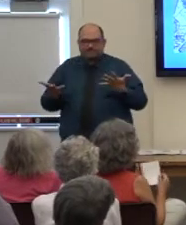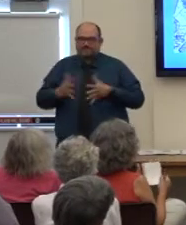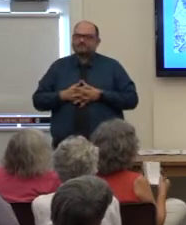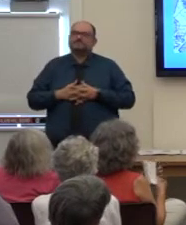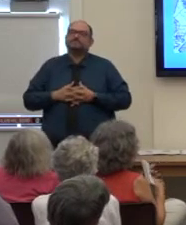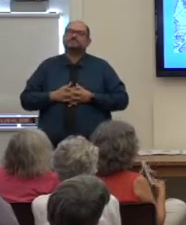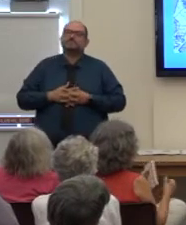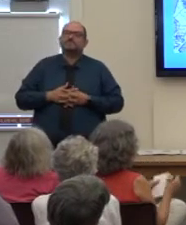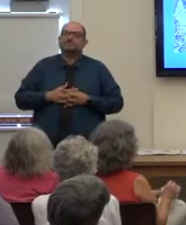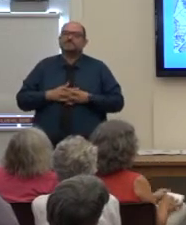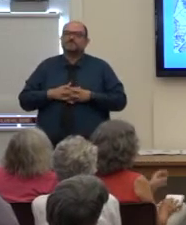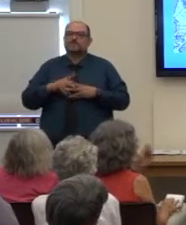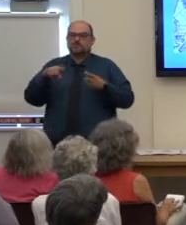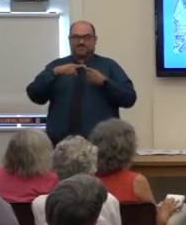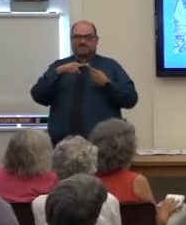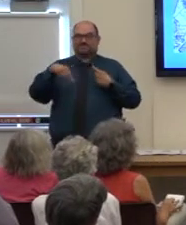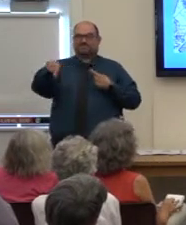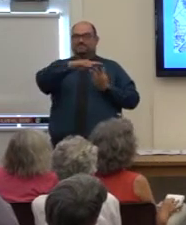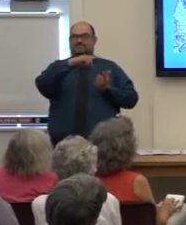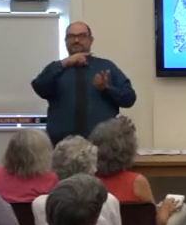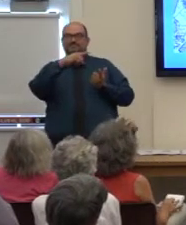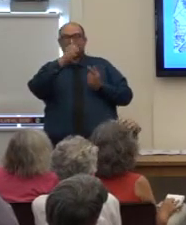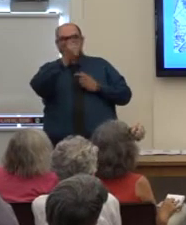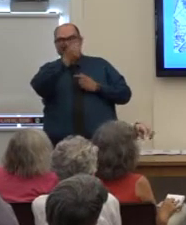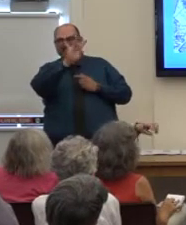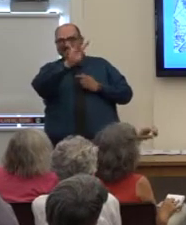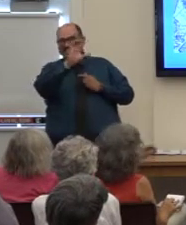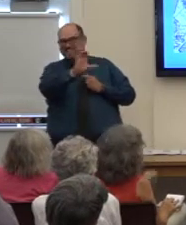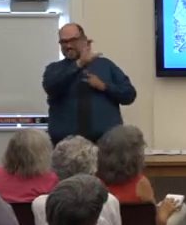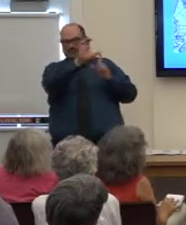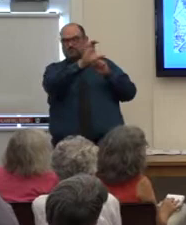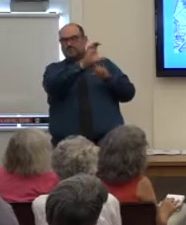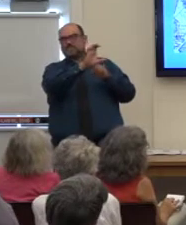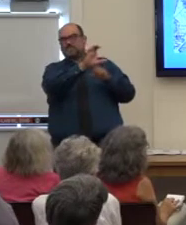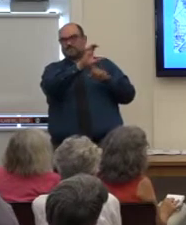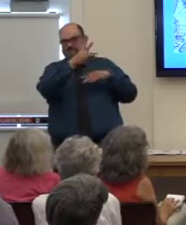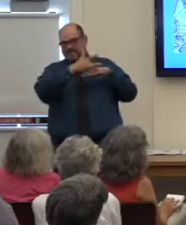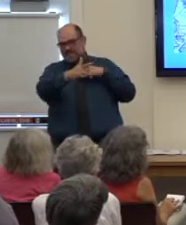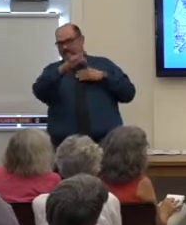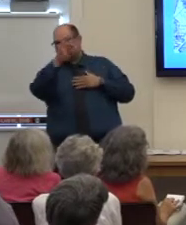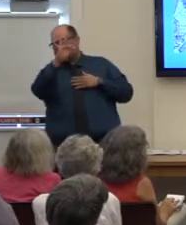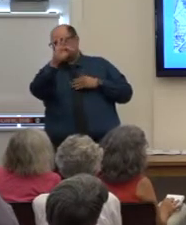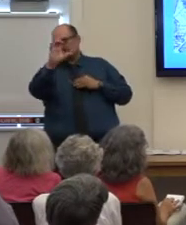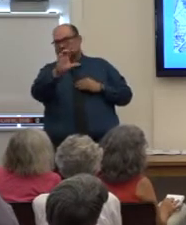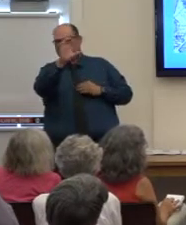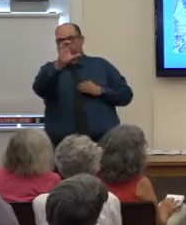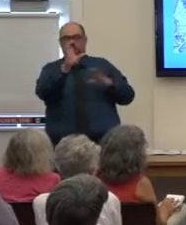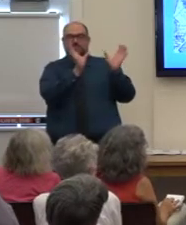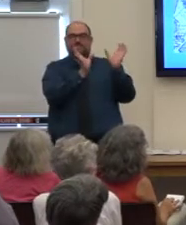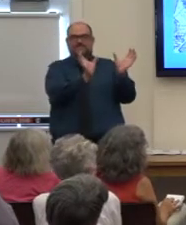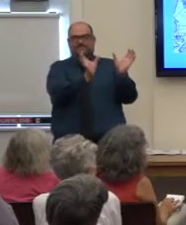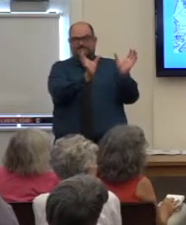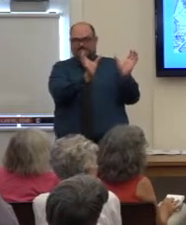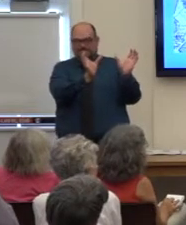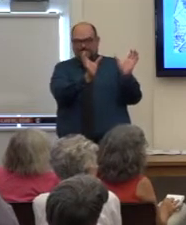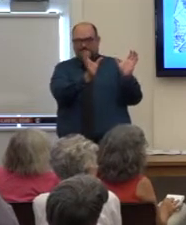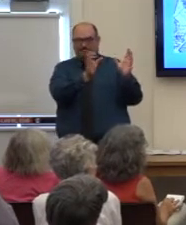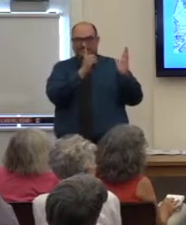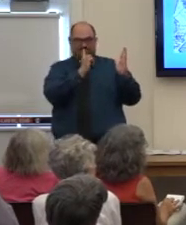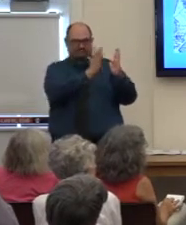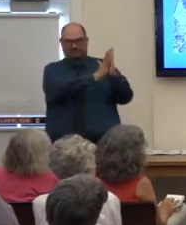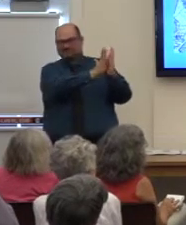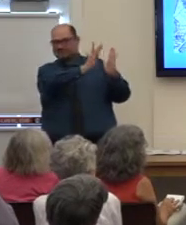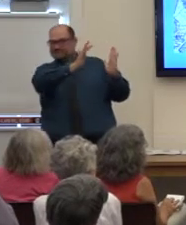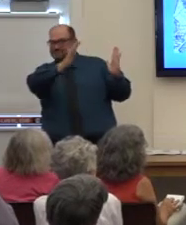century and the early 19th century, the Chilmarkers of Jonathan Lumbert's era on up to the 1850s,